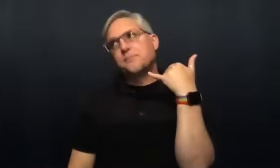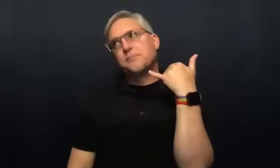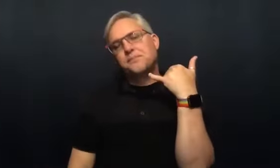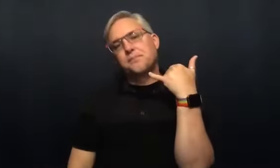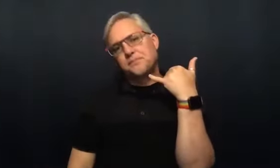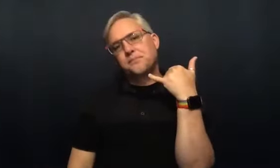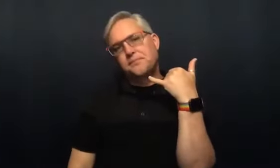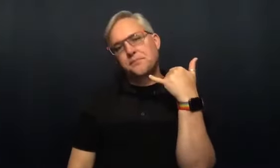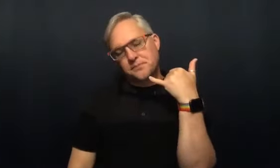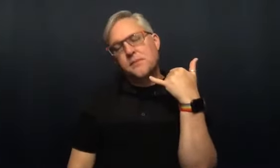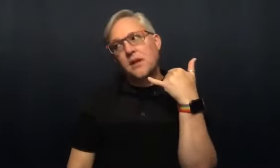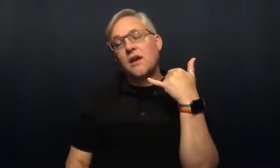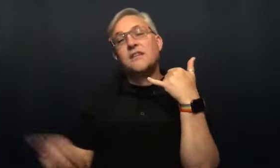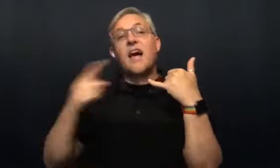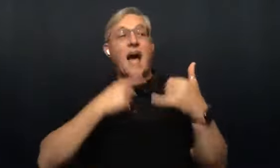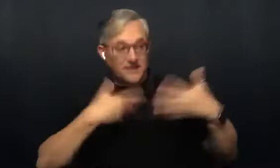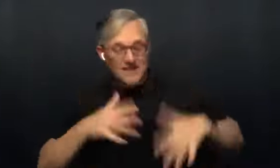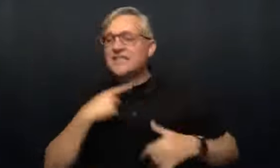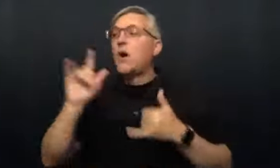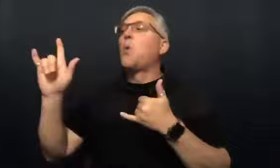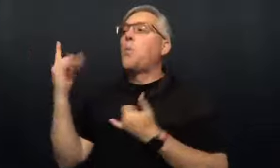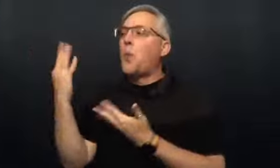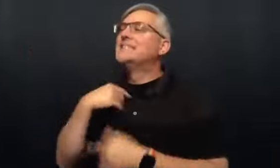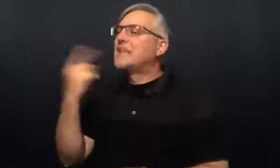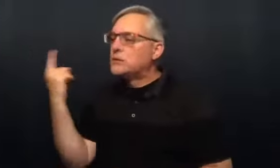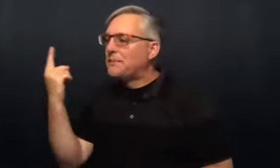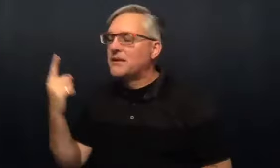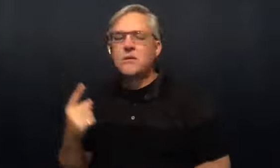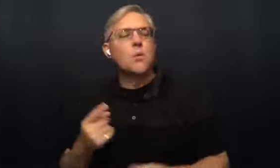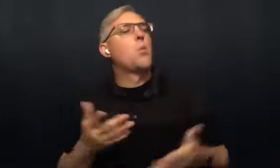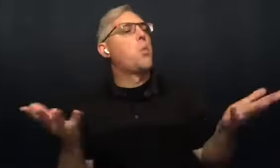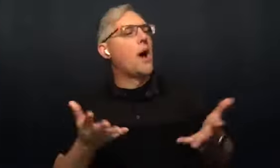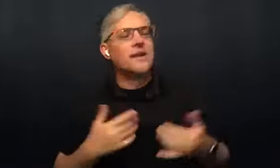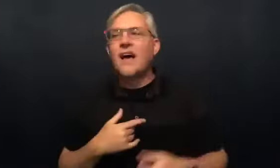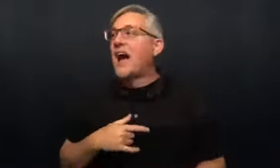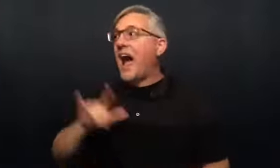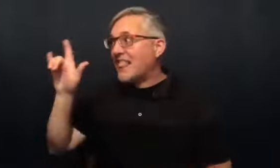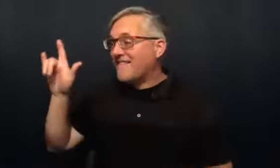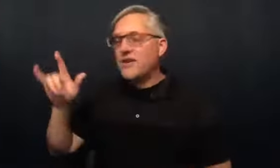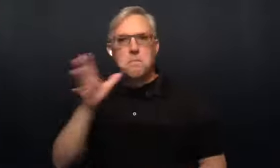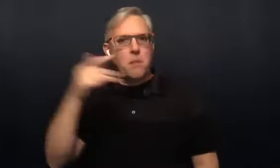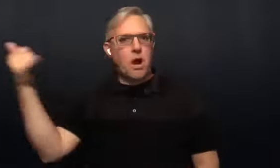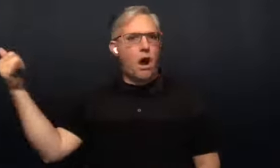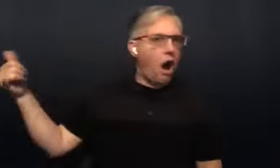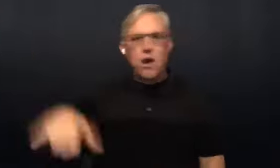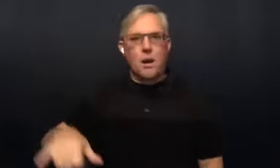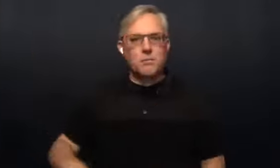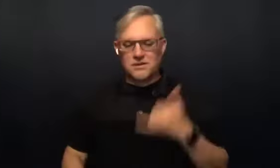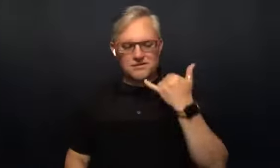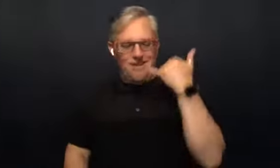wait, Ma, I have something to tell you. And she said, what? And I said, I love you. And she hung up on me. And let me tell you, it was the greatest day of my life.